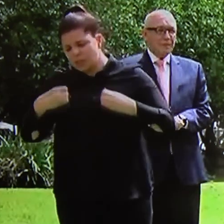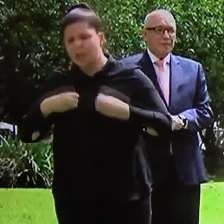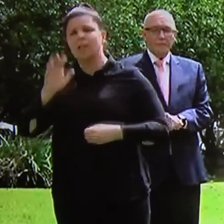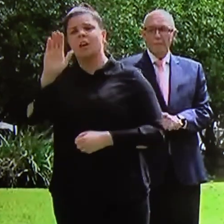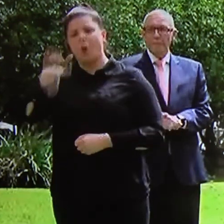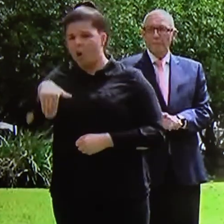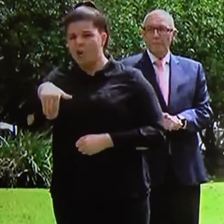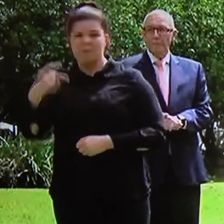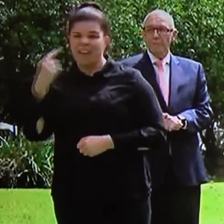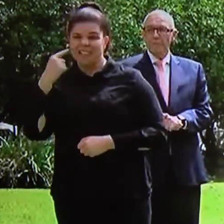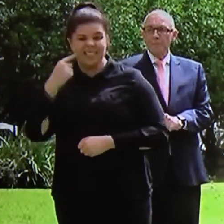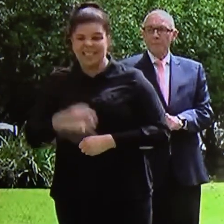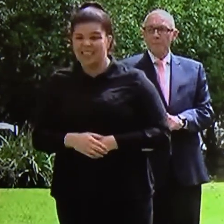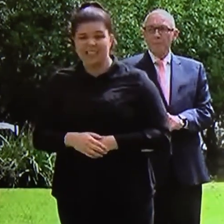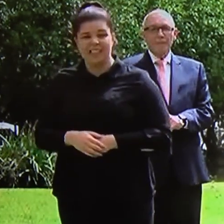sick. Pretty simple.